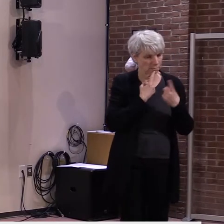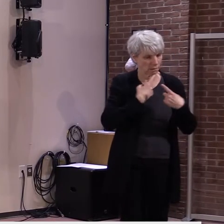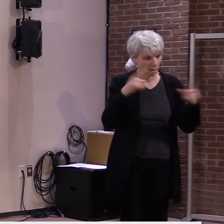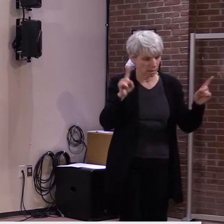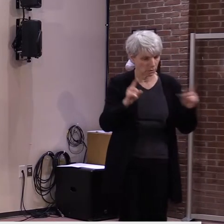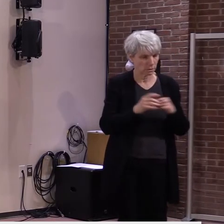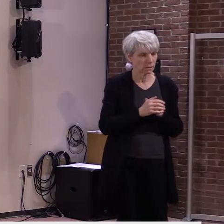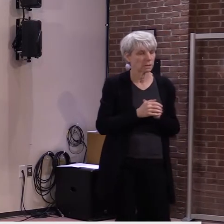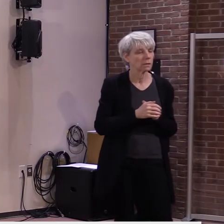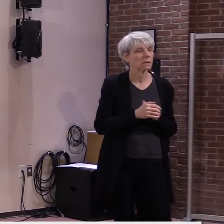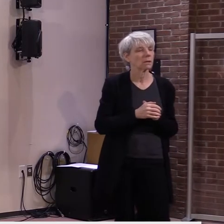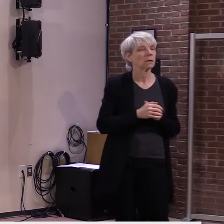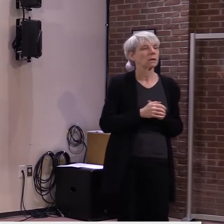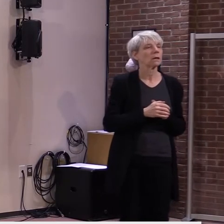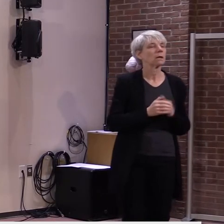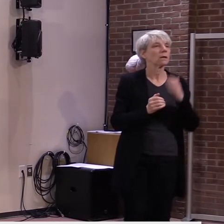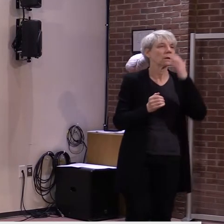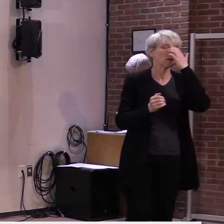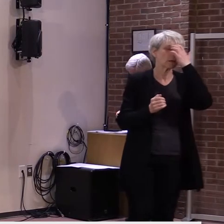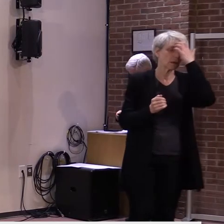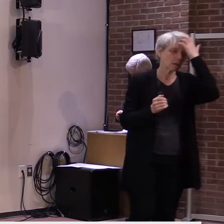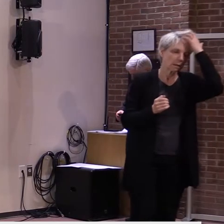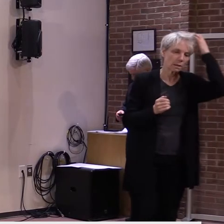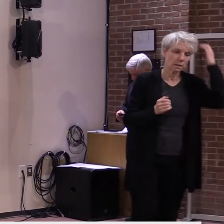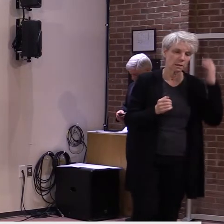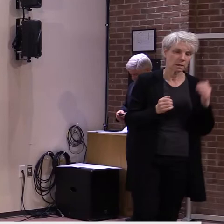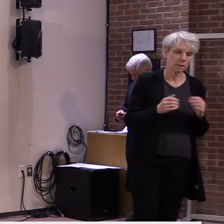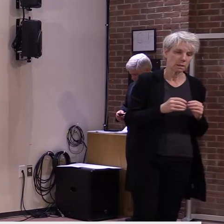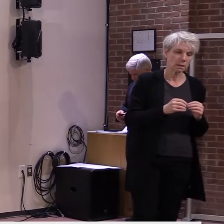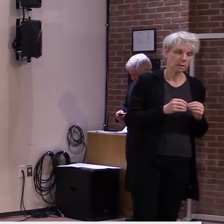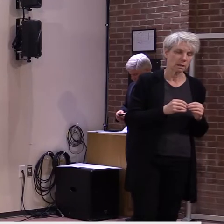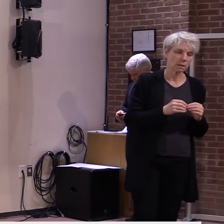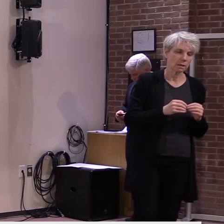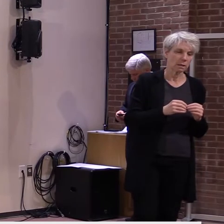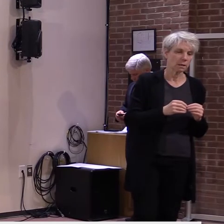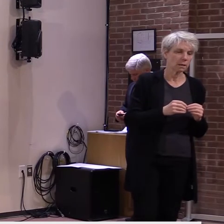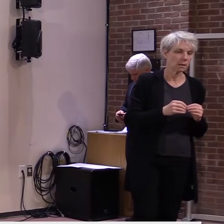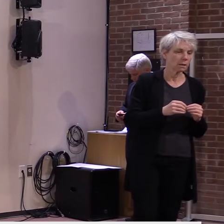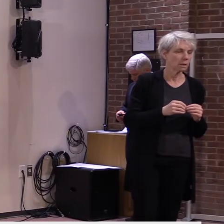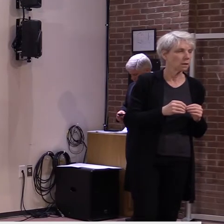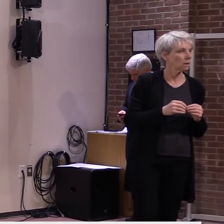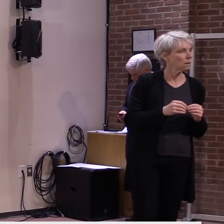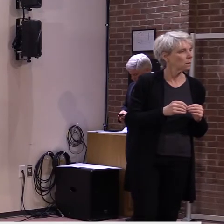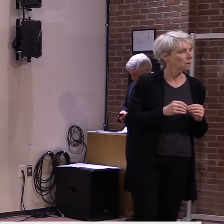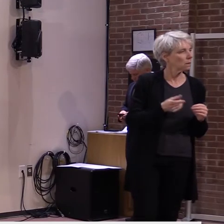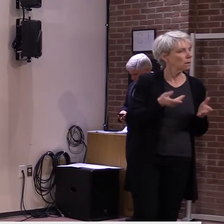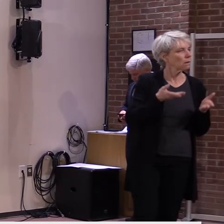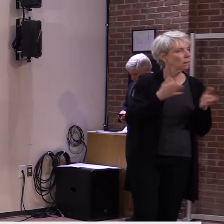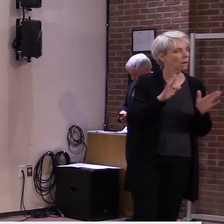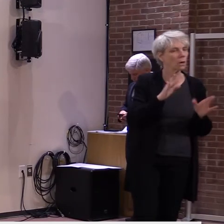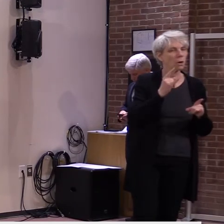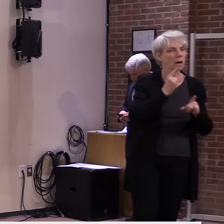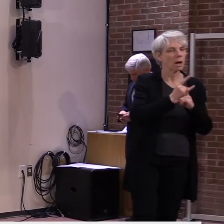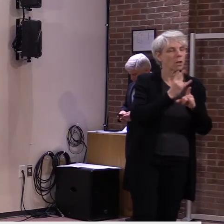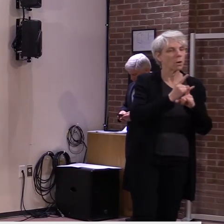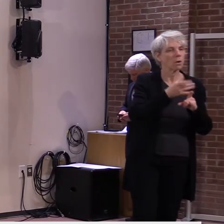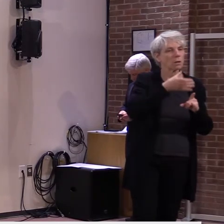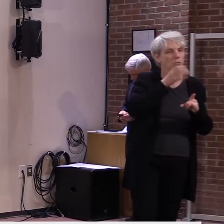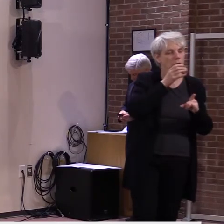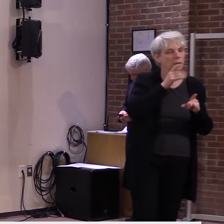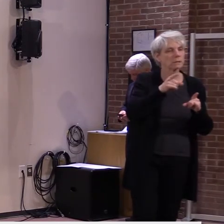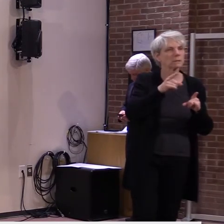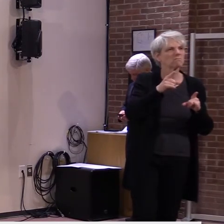to-go alcoholic beverages that we saw instituted at the beginning of the pandemic, they're permanent in a lot of states, Florida and Georgia, I